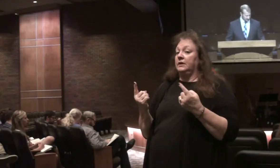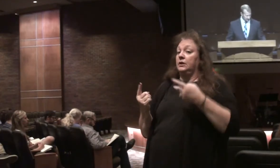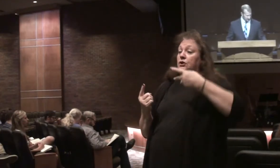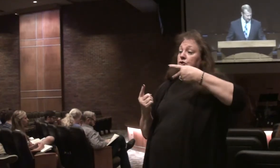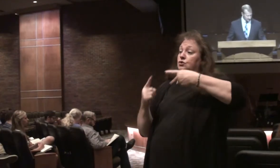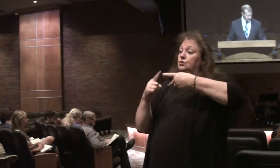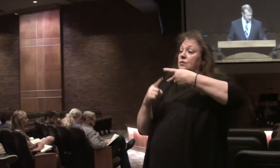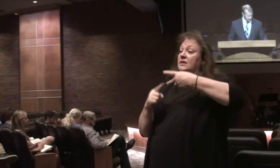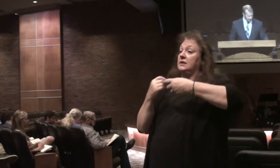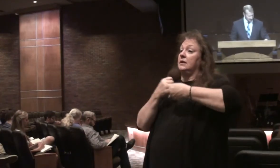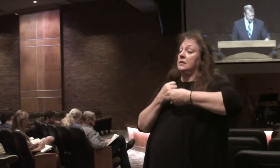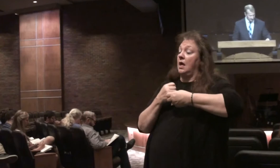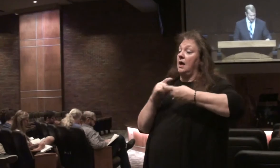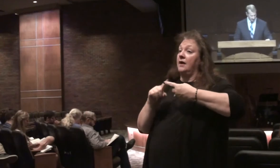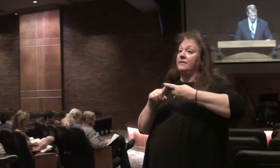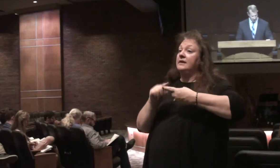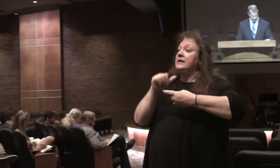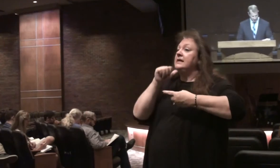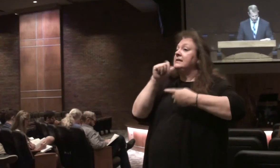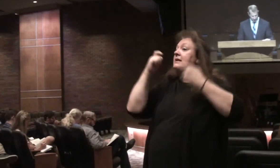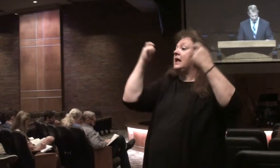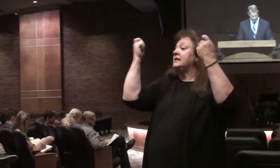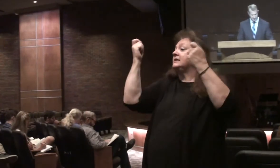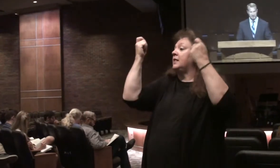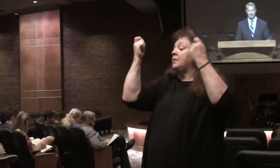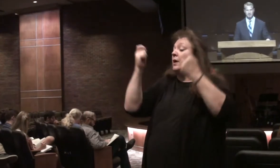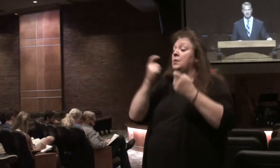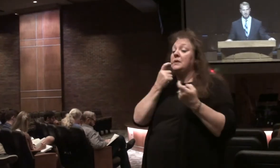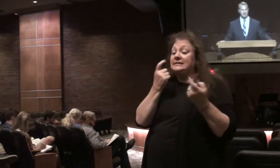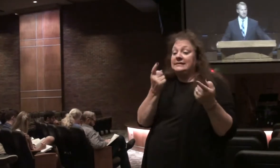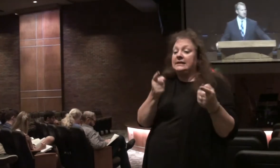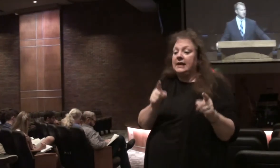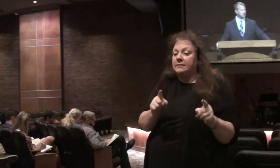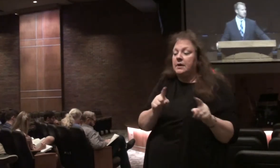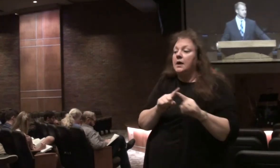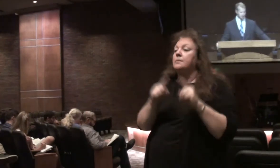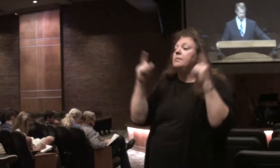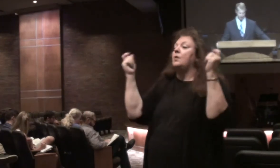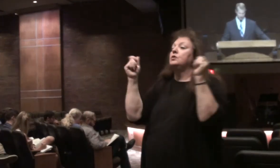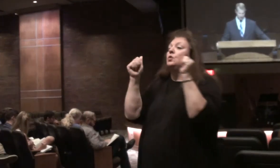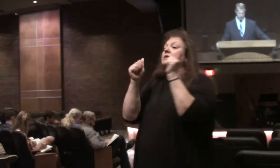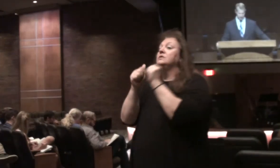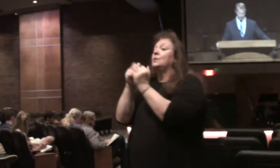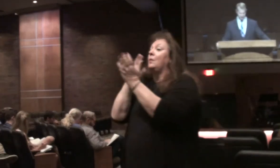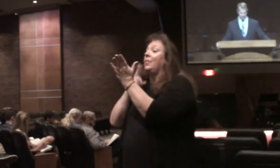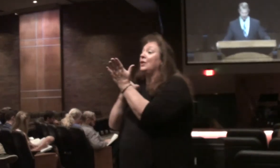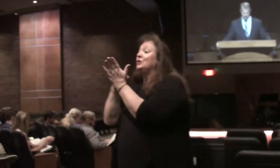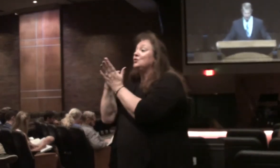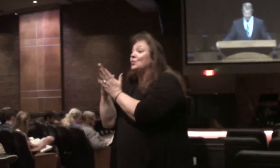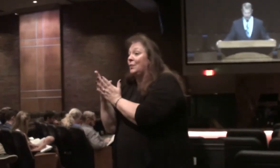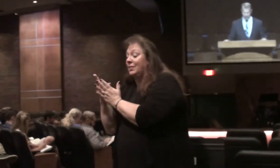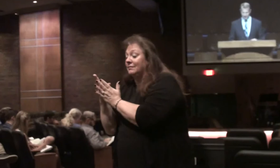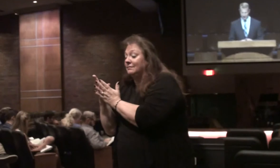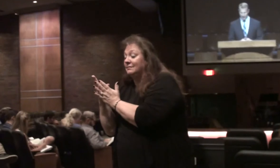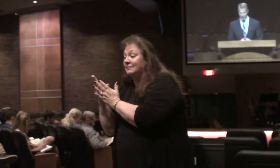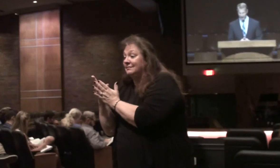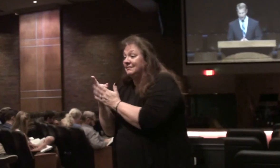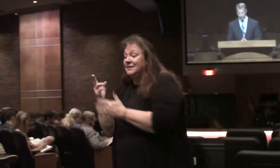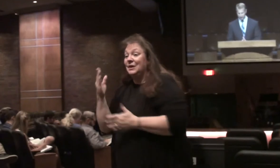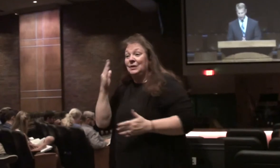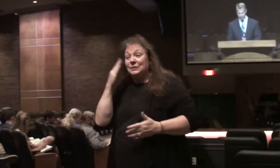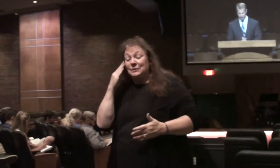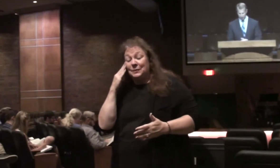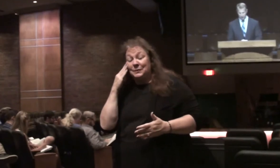two things love does. Love does not rejoice in unrighteousness, but rejoices with the truth. You know, it's been said